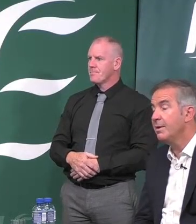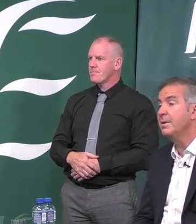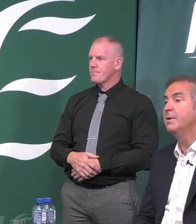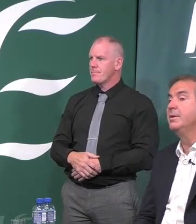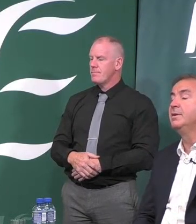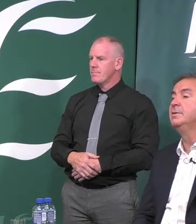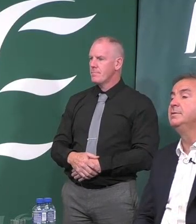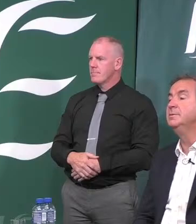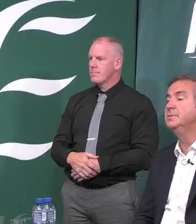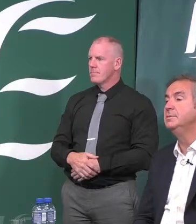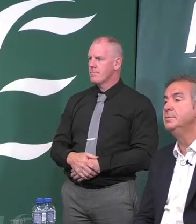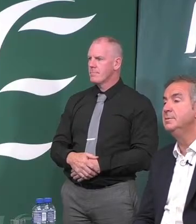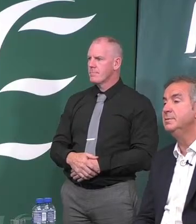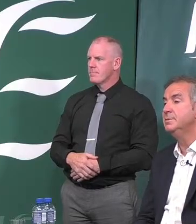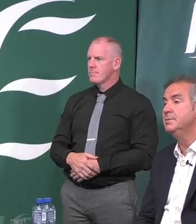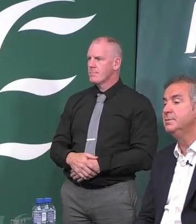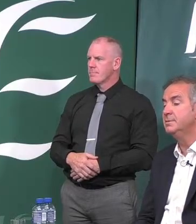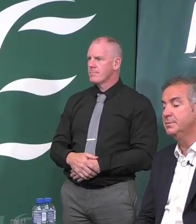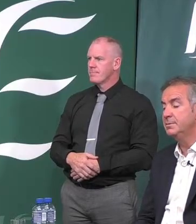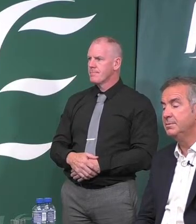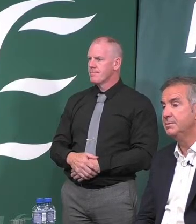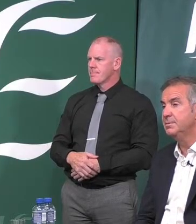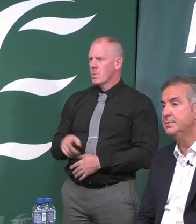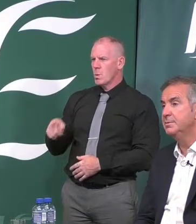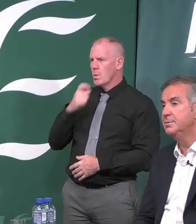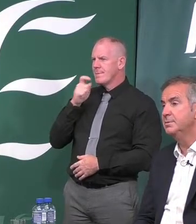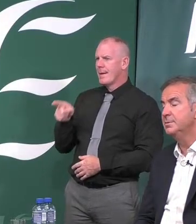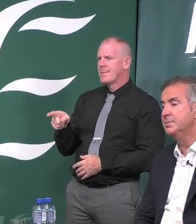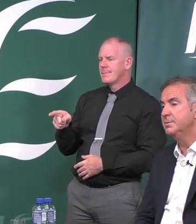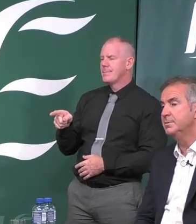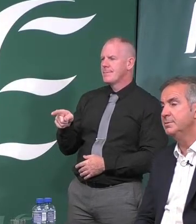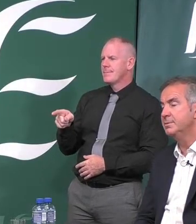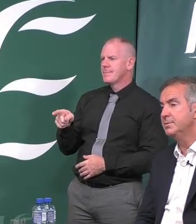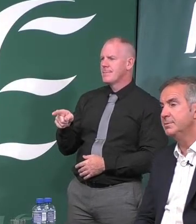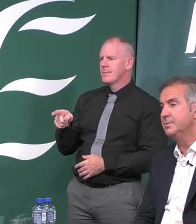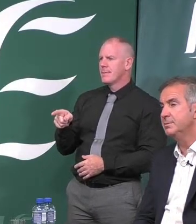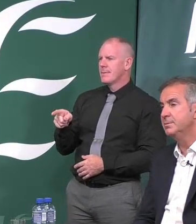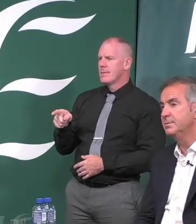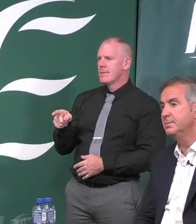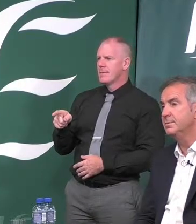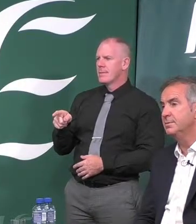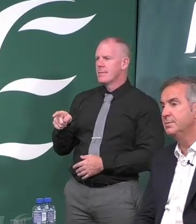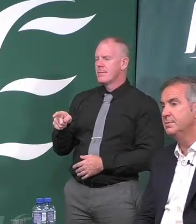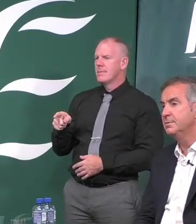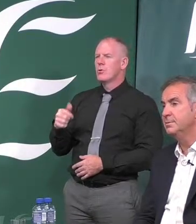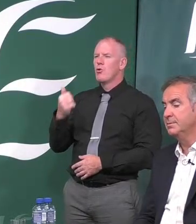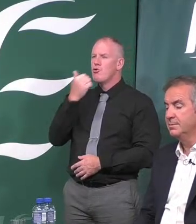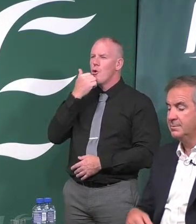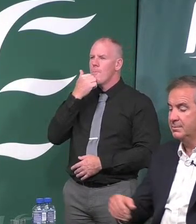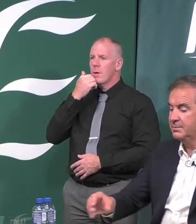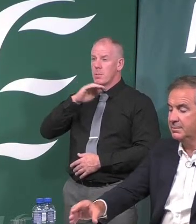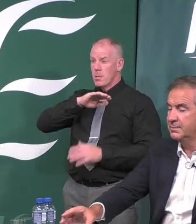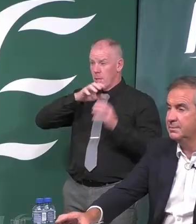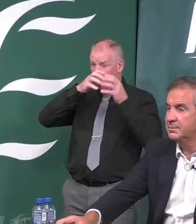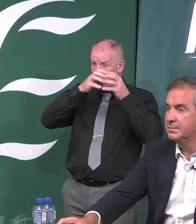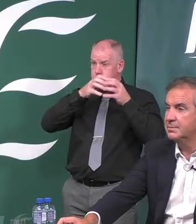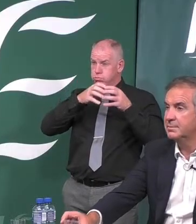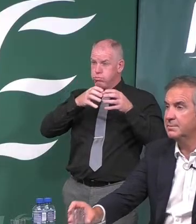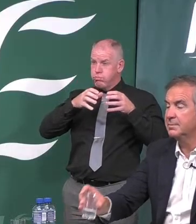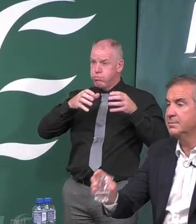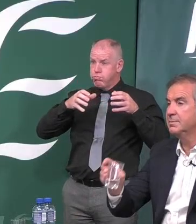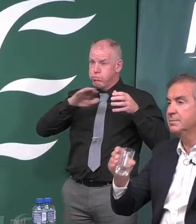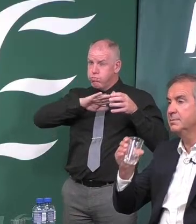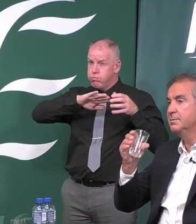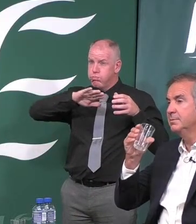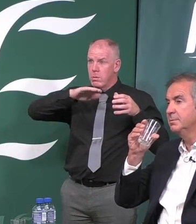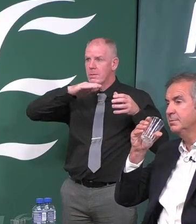And just in terms, Colin, obviously, just from what you were saying there about early signs of plateauing in terms of hospital